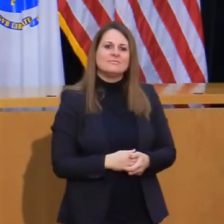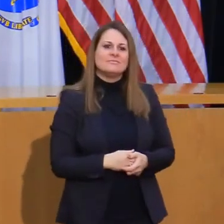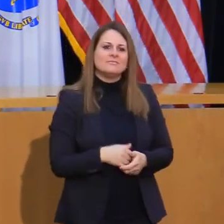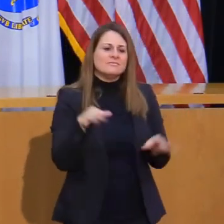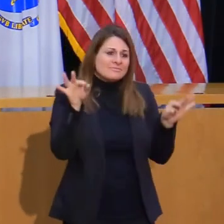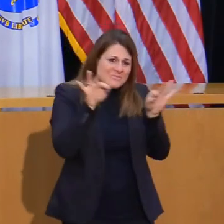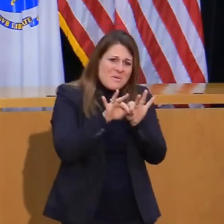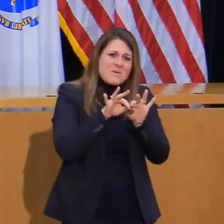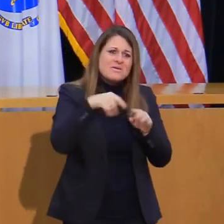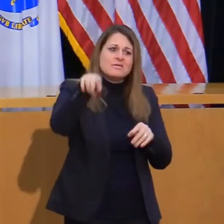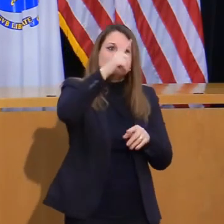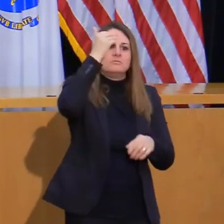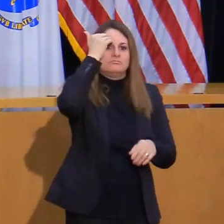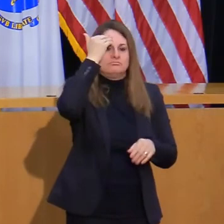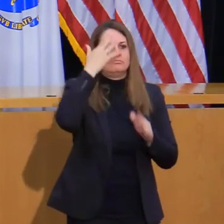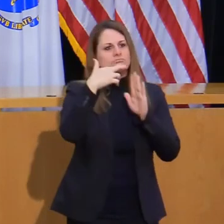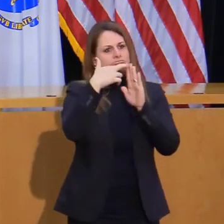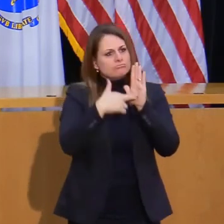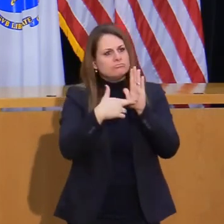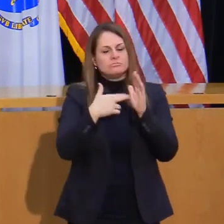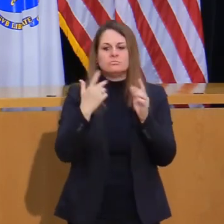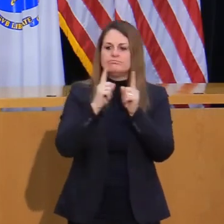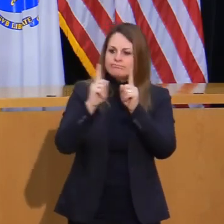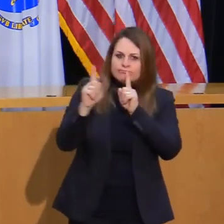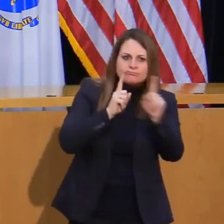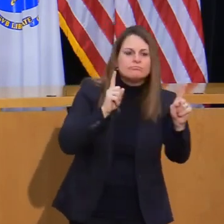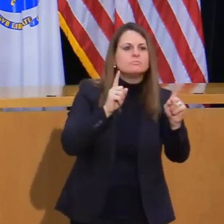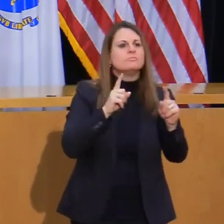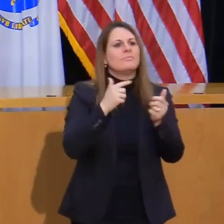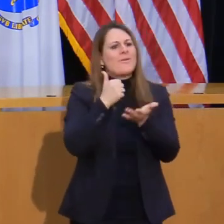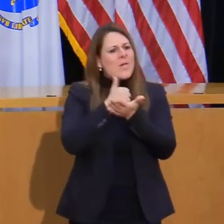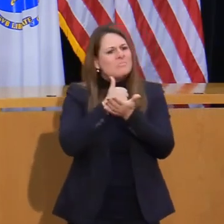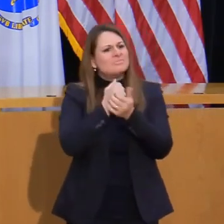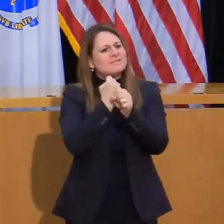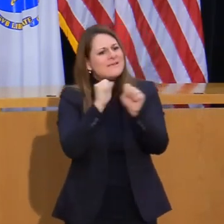things that work to stop the spread.